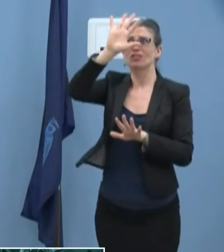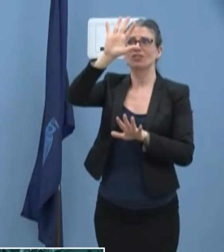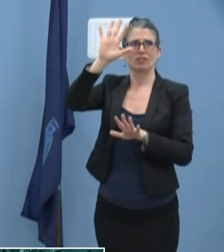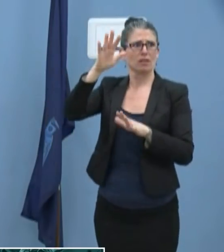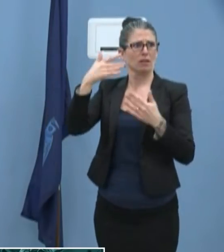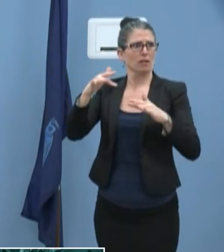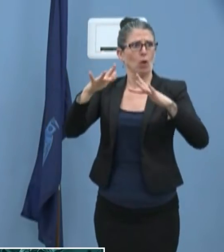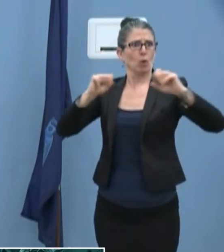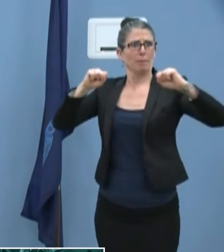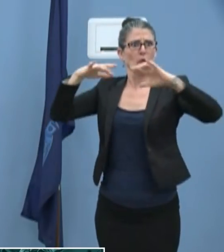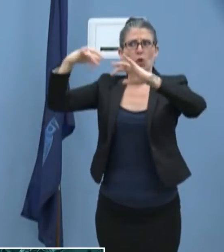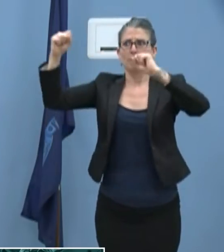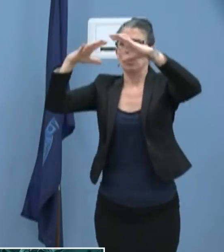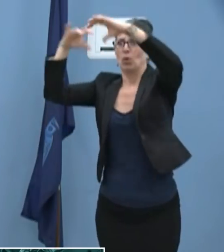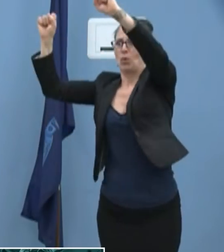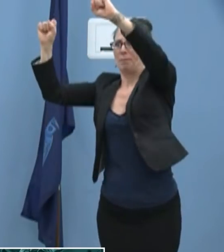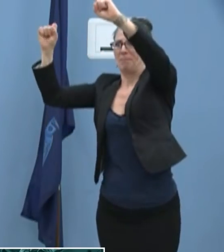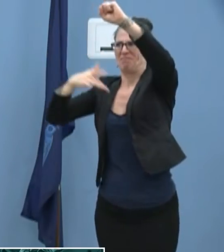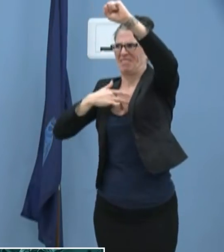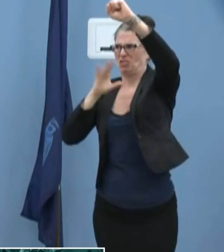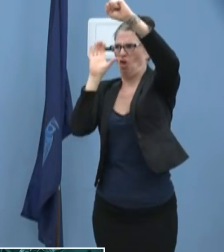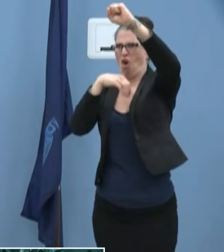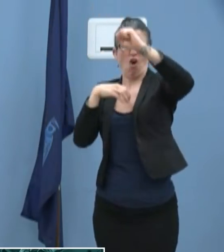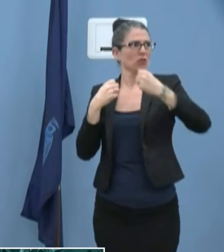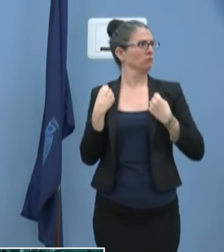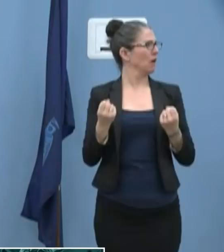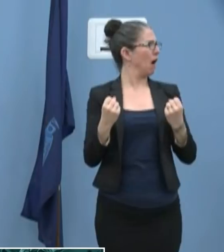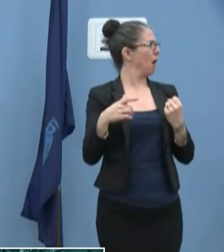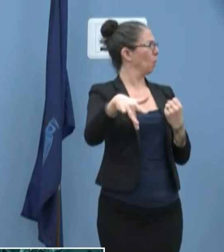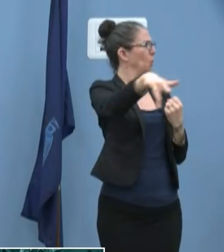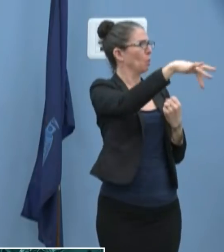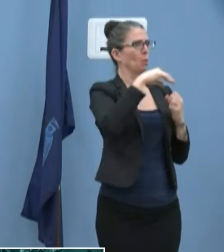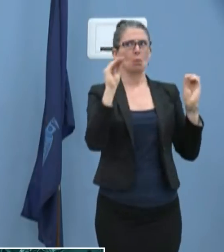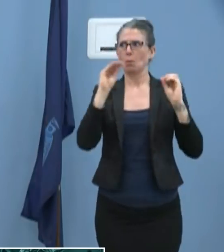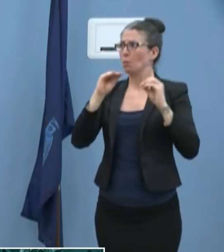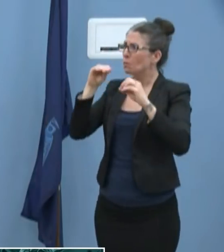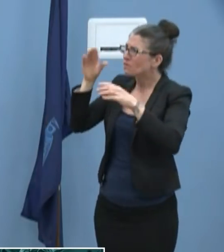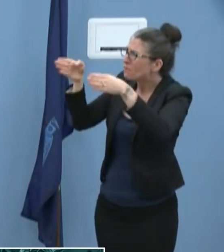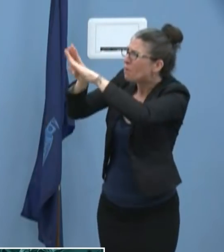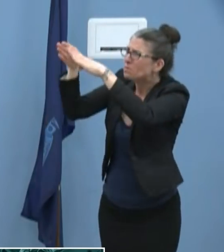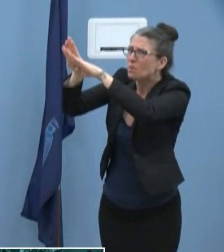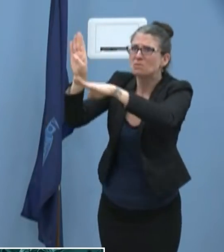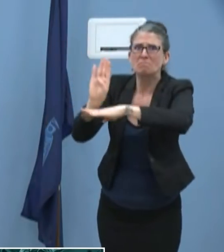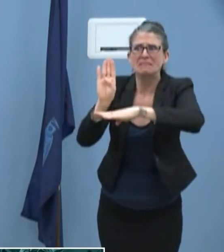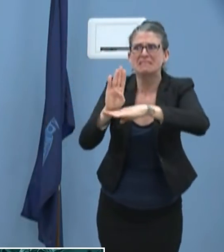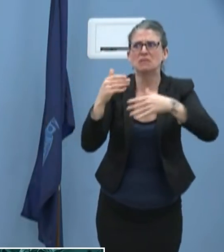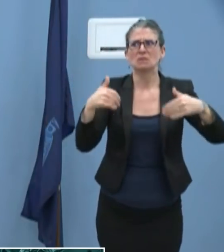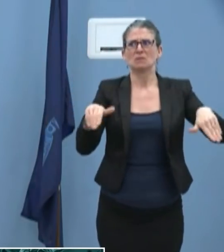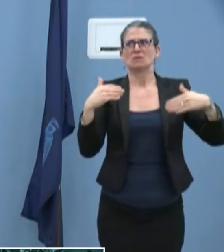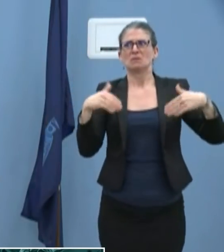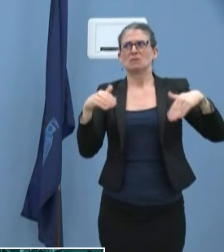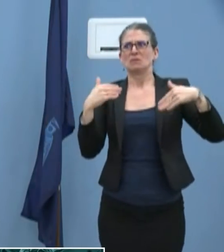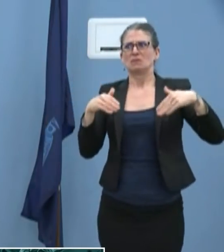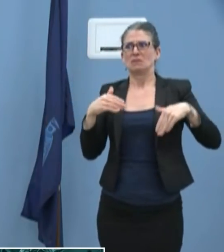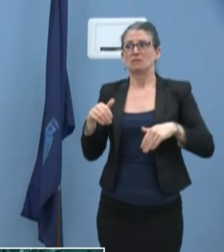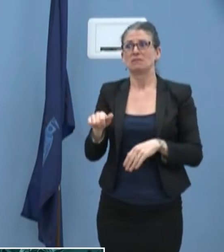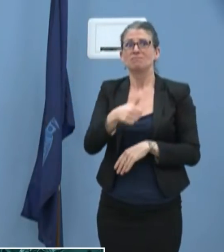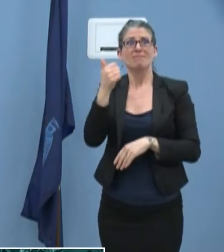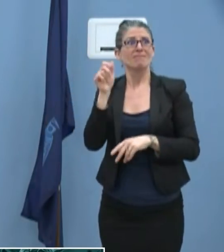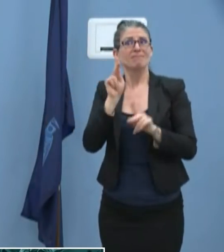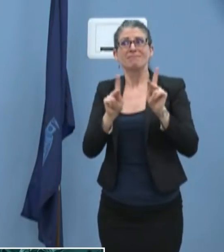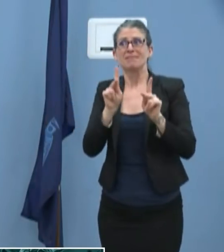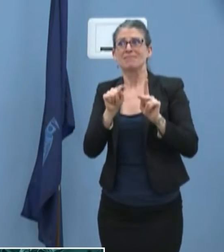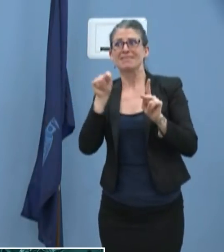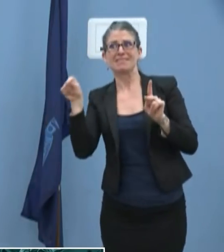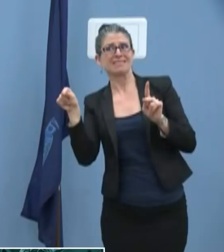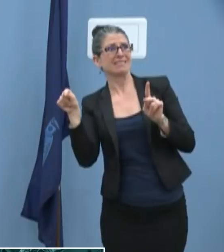We want our children and our elders and those most likely affected by this outbreak to be safe and to lead